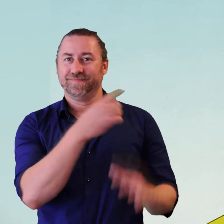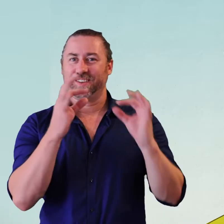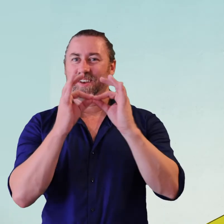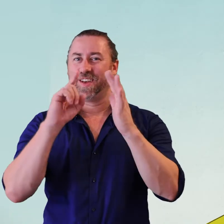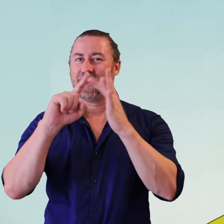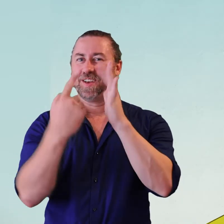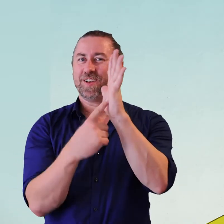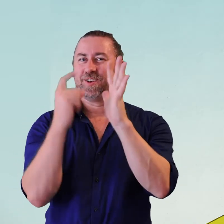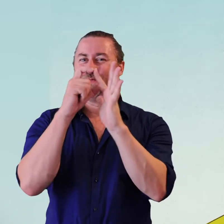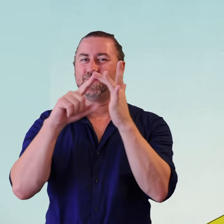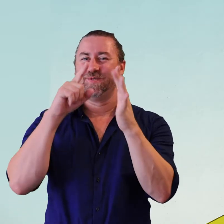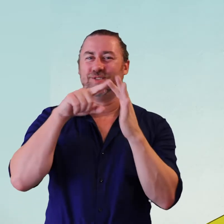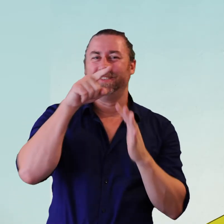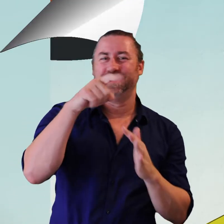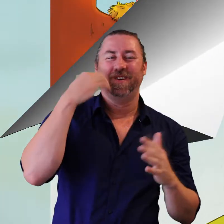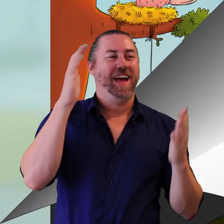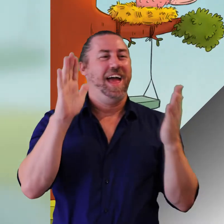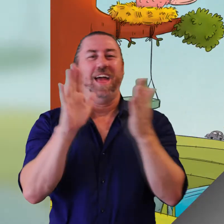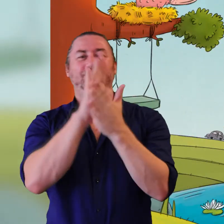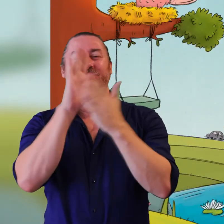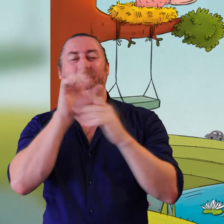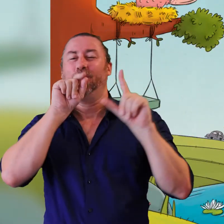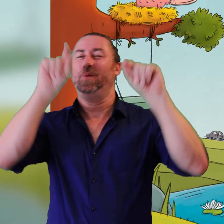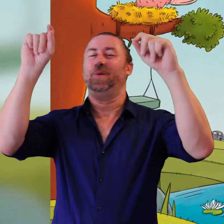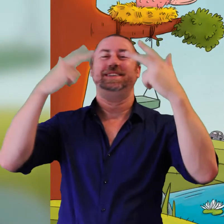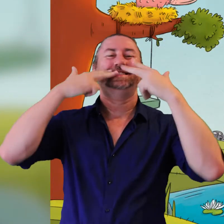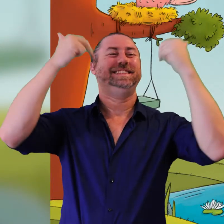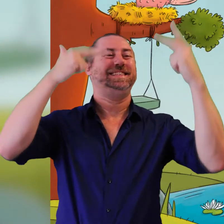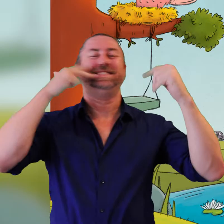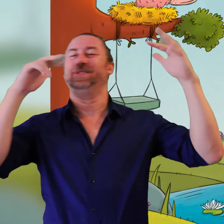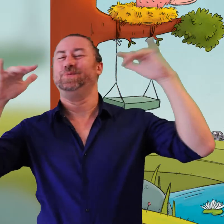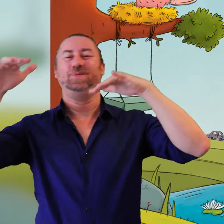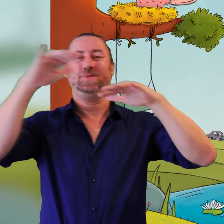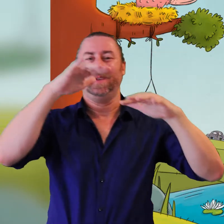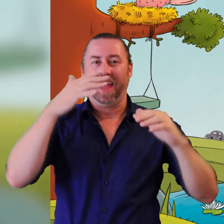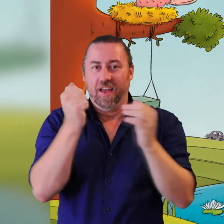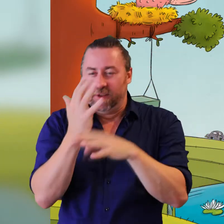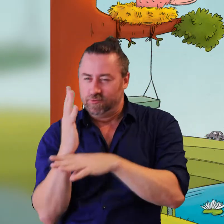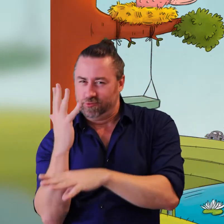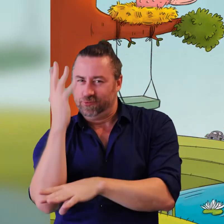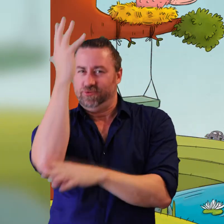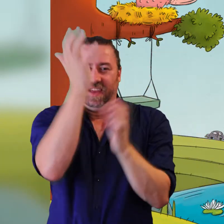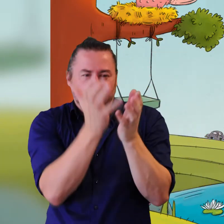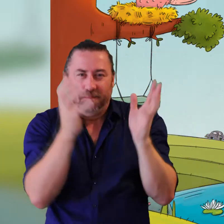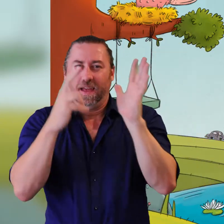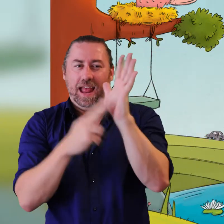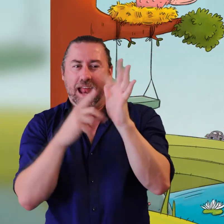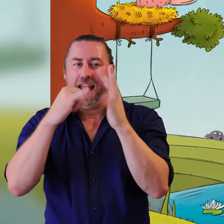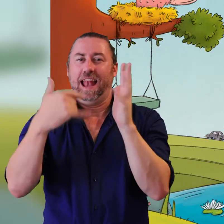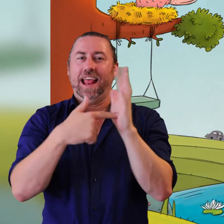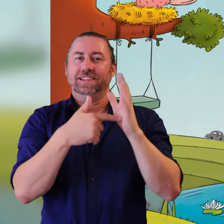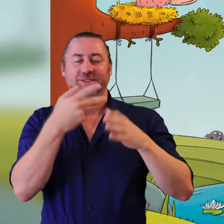This is Birdie. Birdie is a happy bird who likes to sing. She lives in a nest in a tall